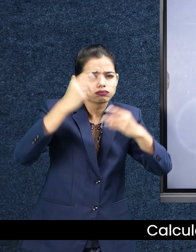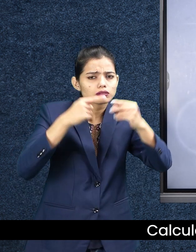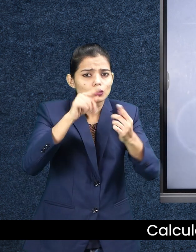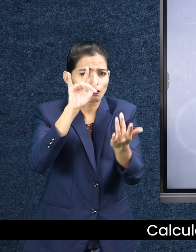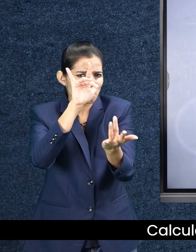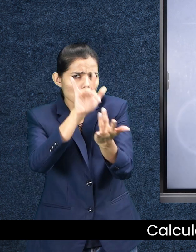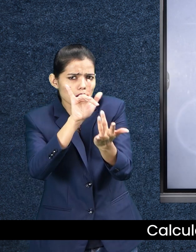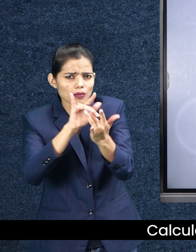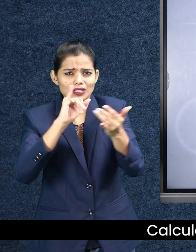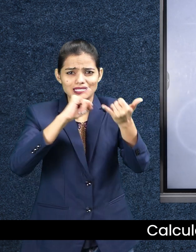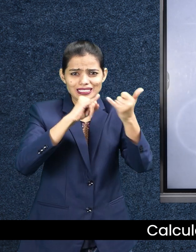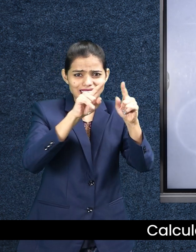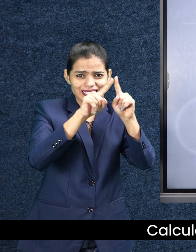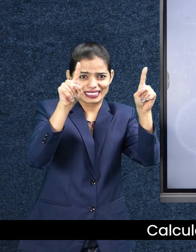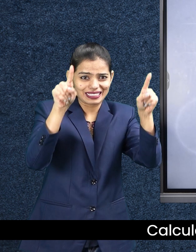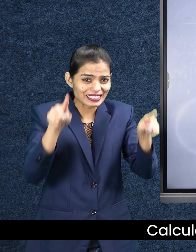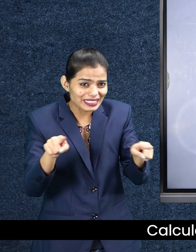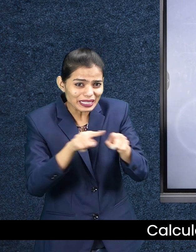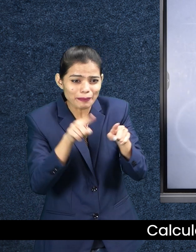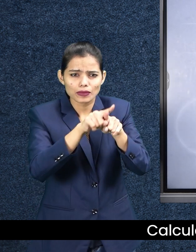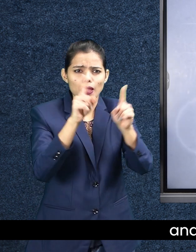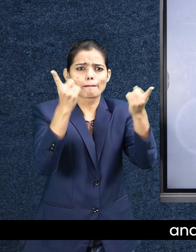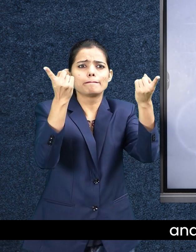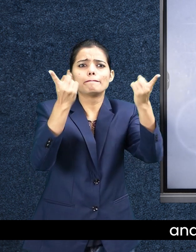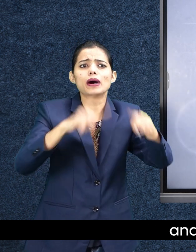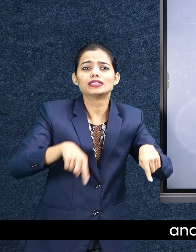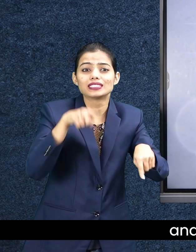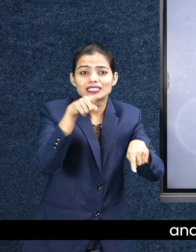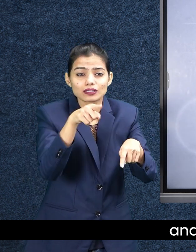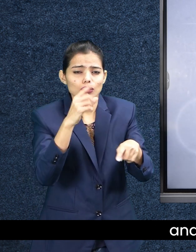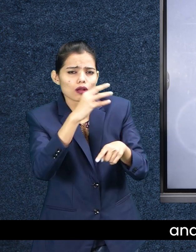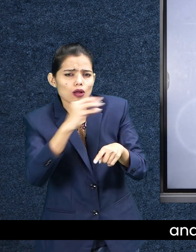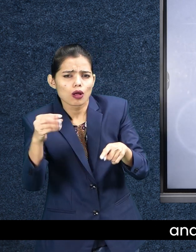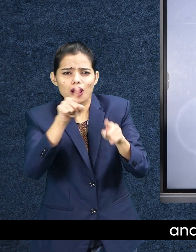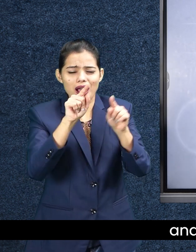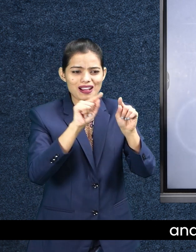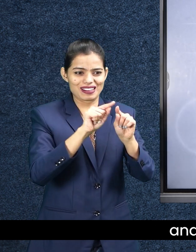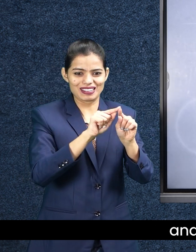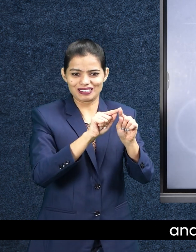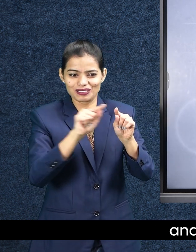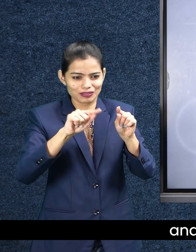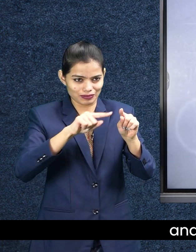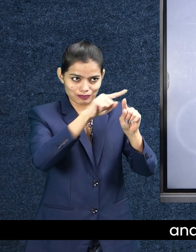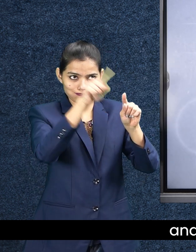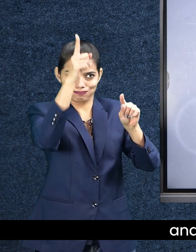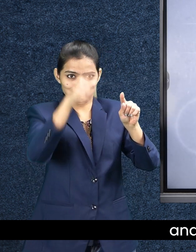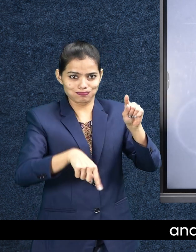Calculate midpoints, segment divisions and vertex coordinates accurately.